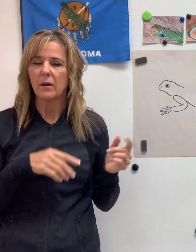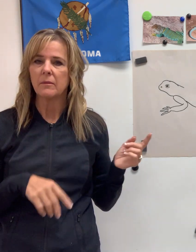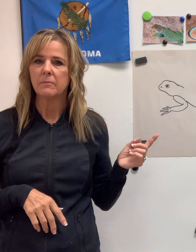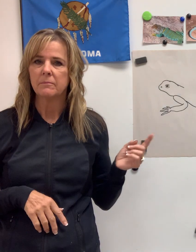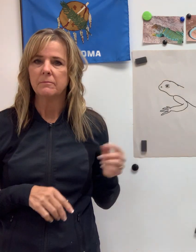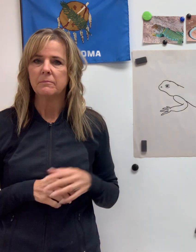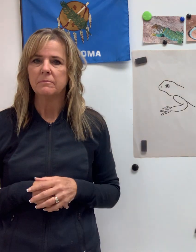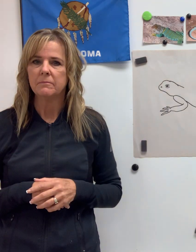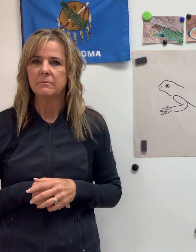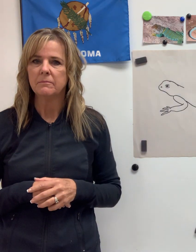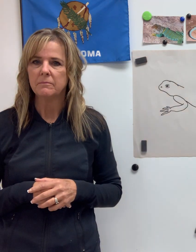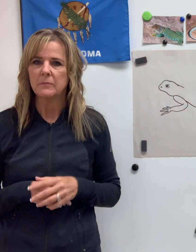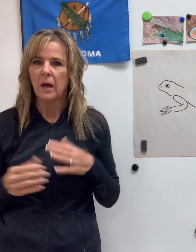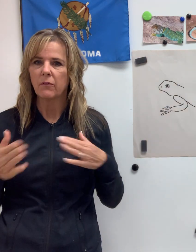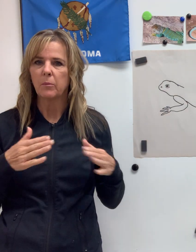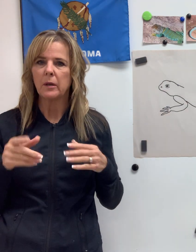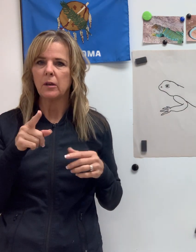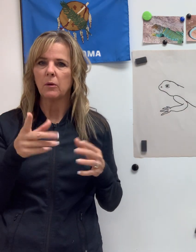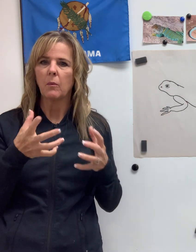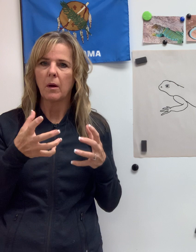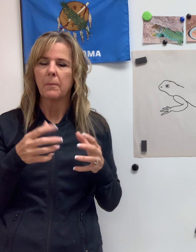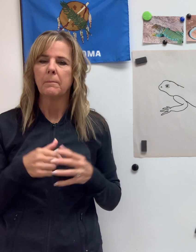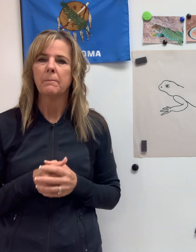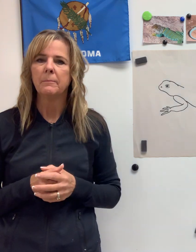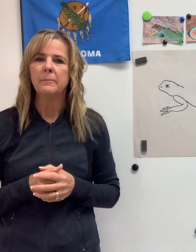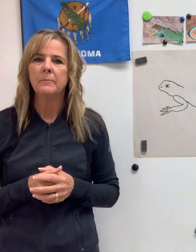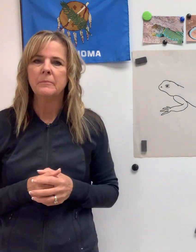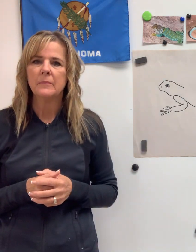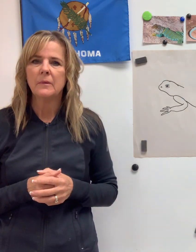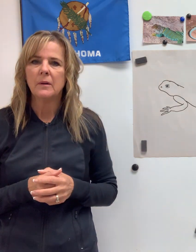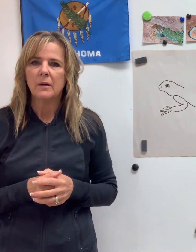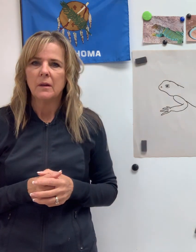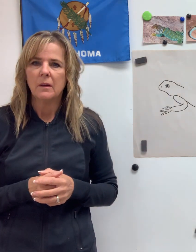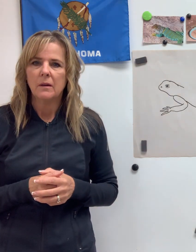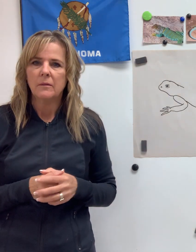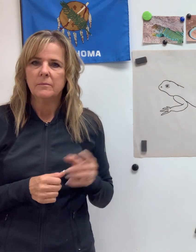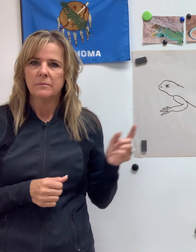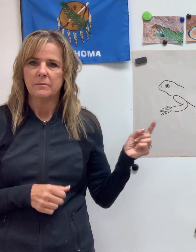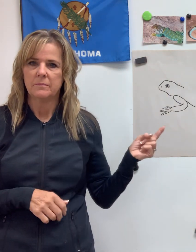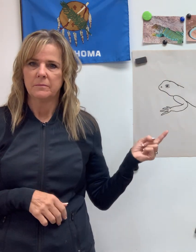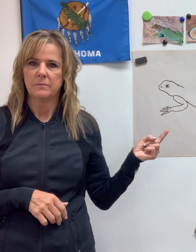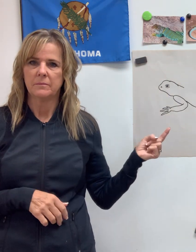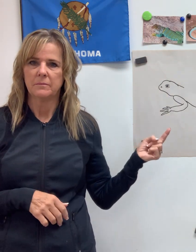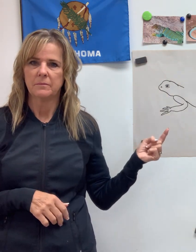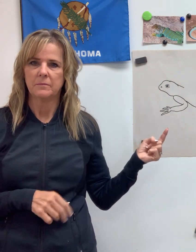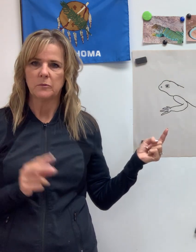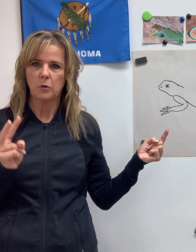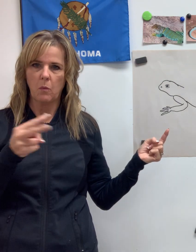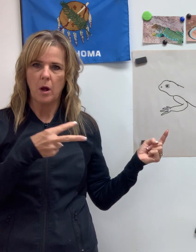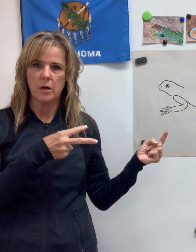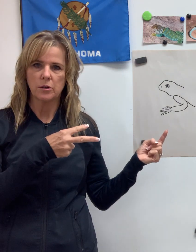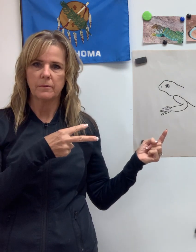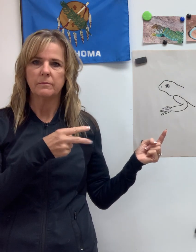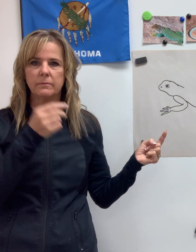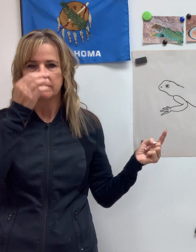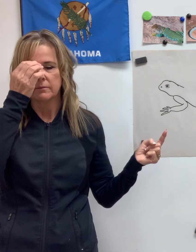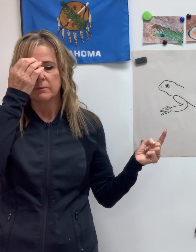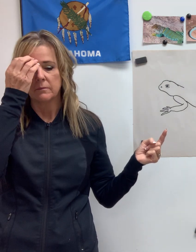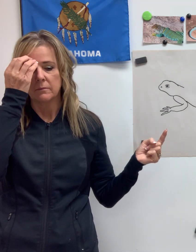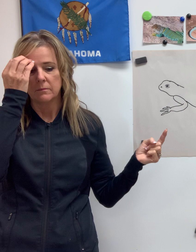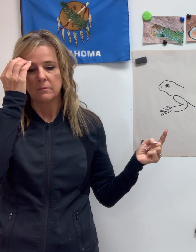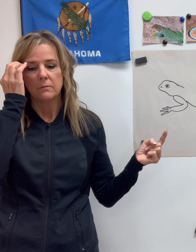fine. However many you want. Then we're going to follow this foot. So watch, I'm going to make this curve line right